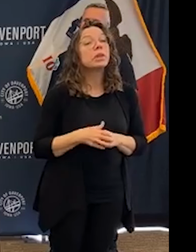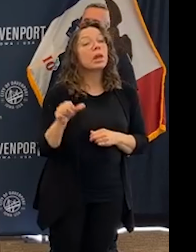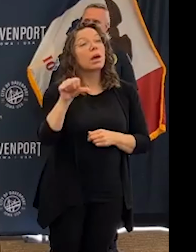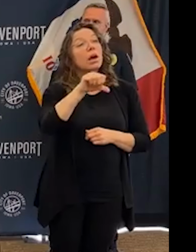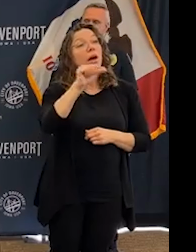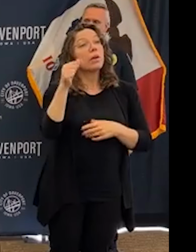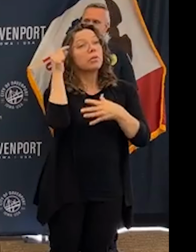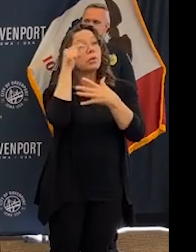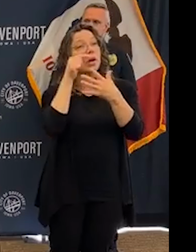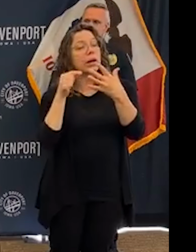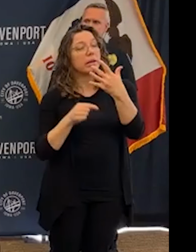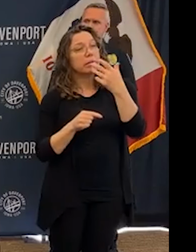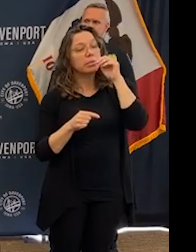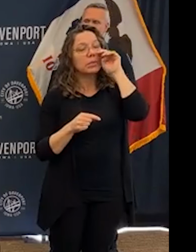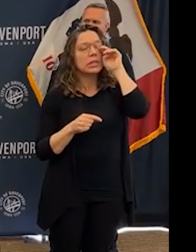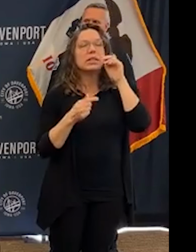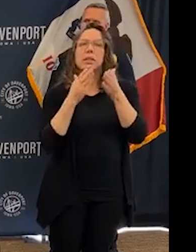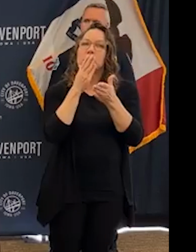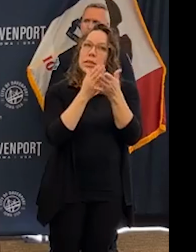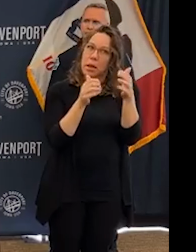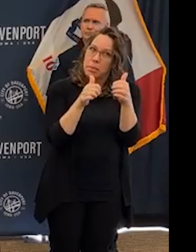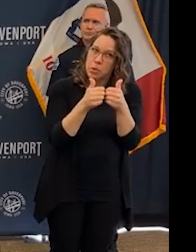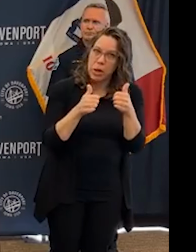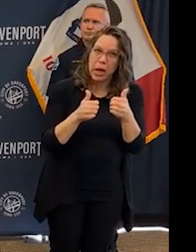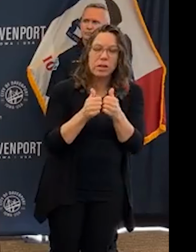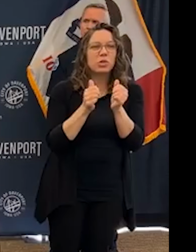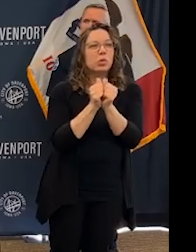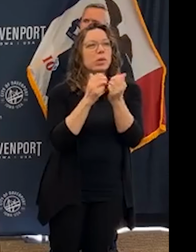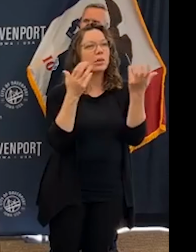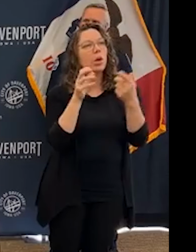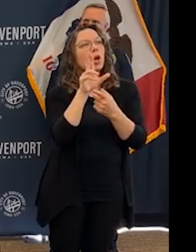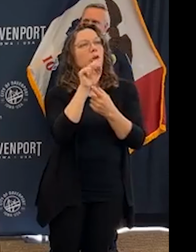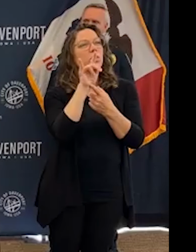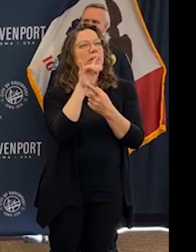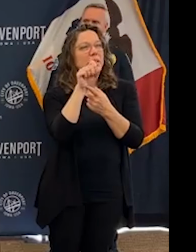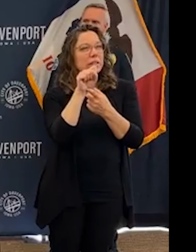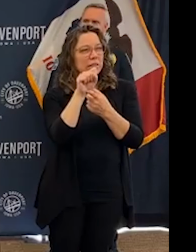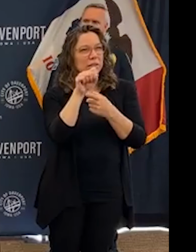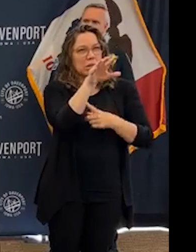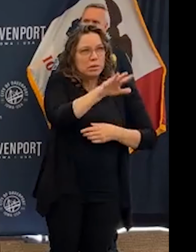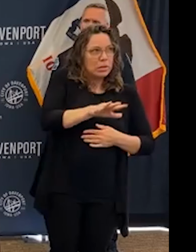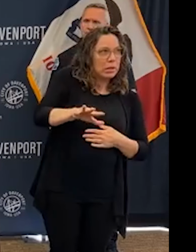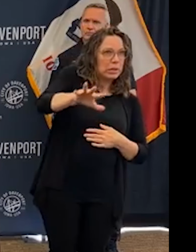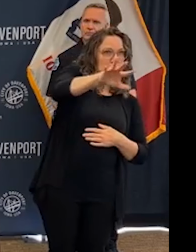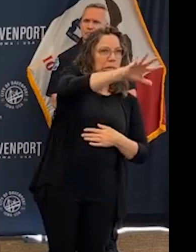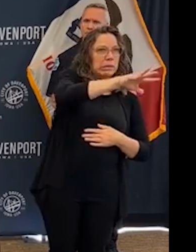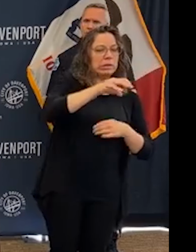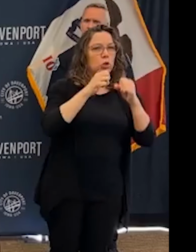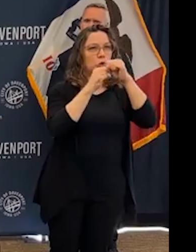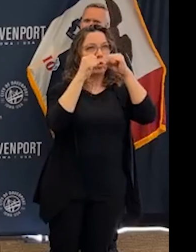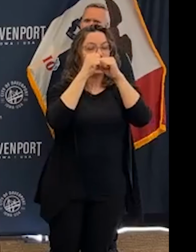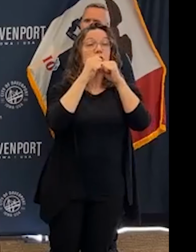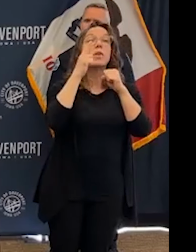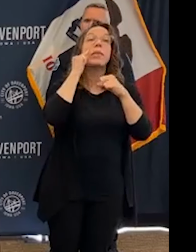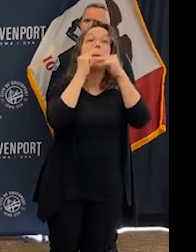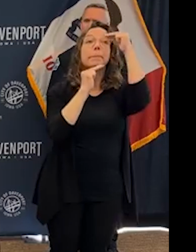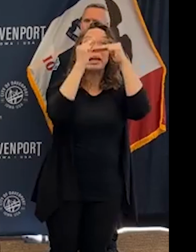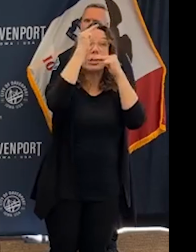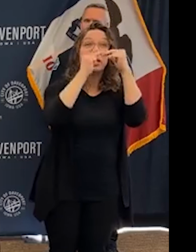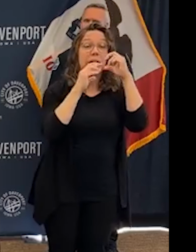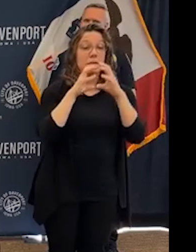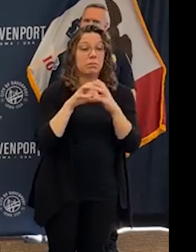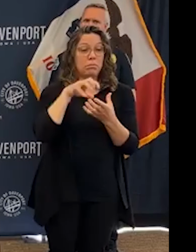working on is we've had some challenges with the utilities and the infrastructure in the area. On the backside of that facility where we